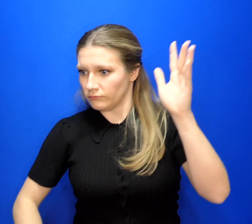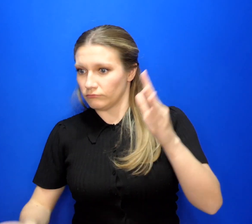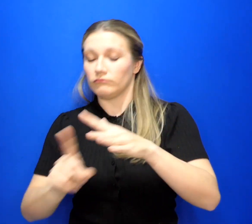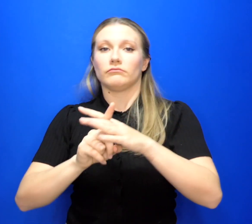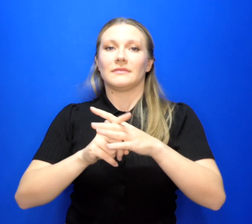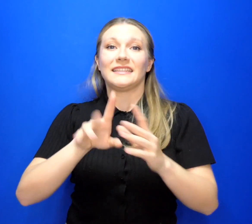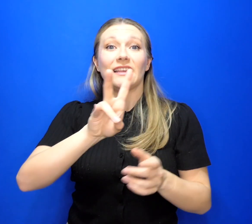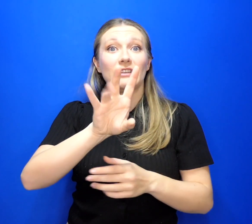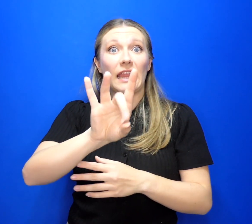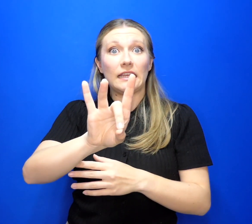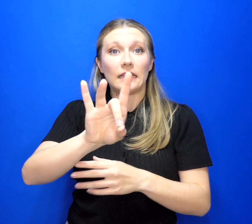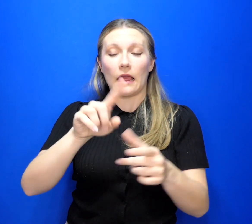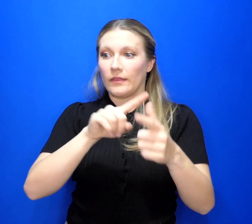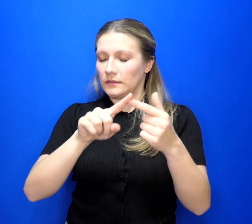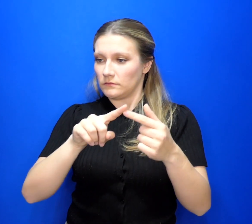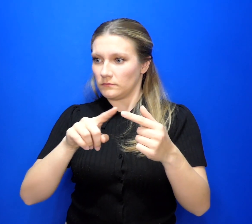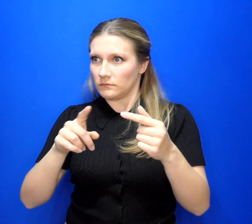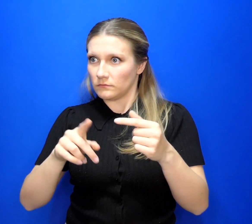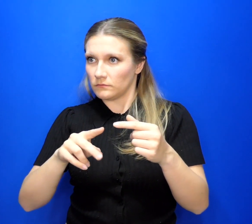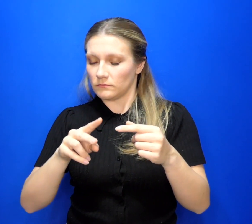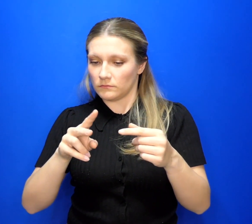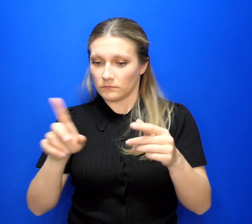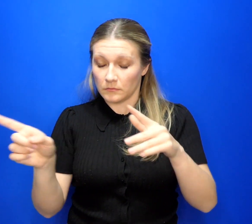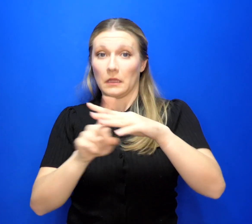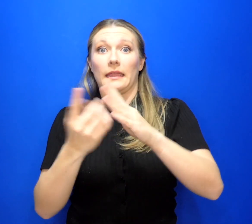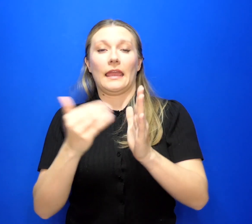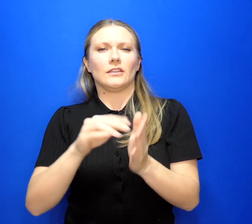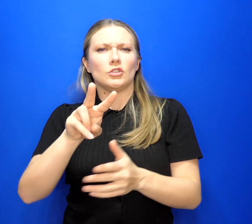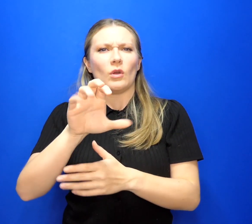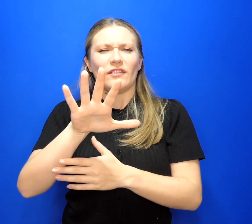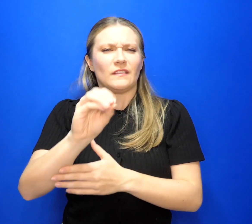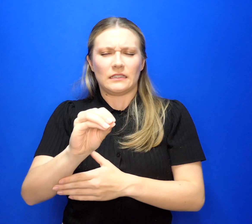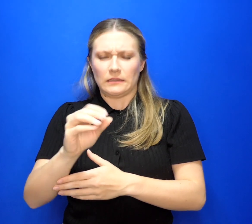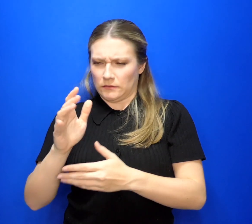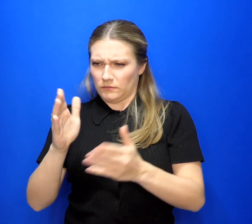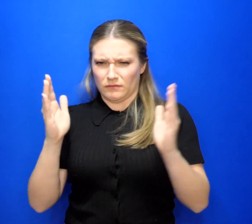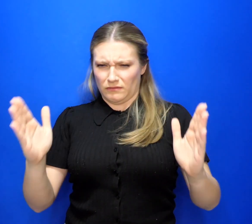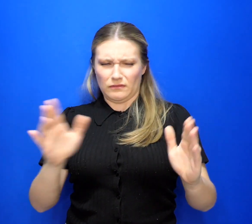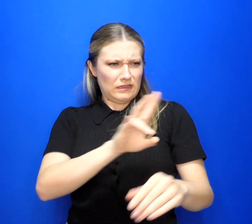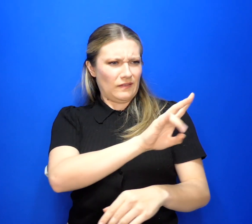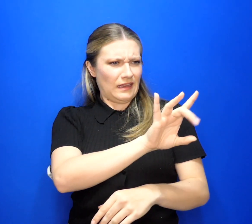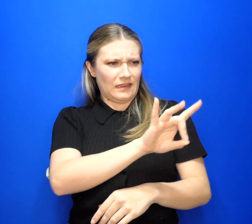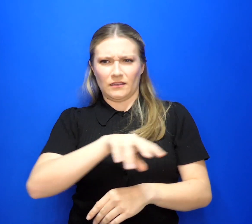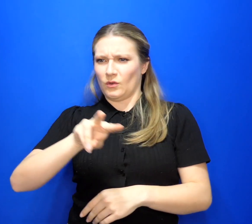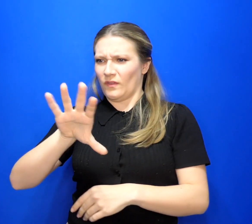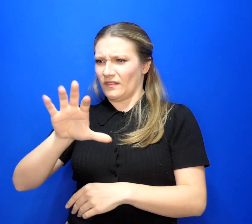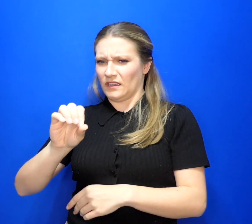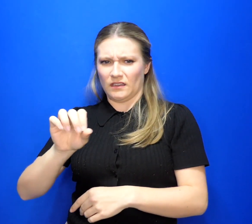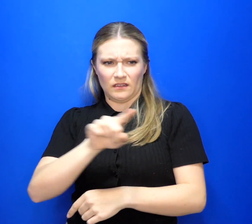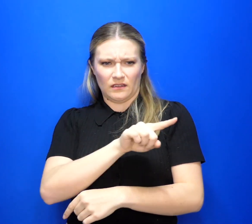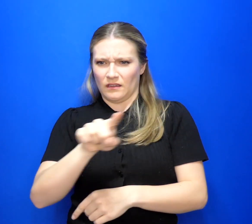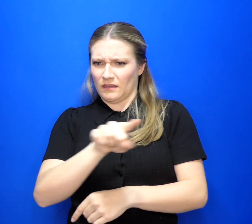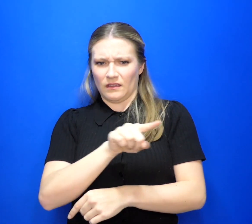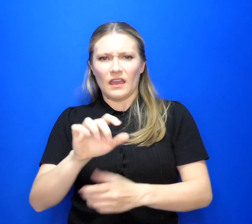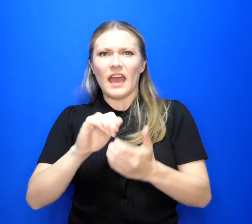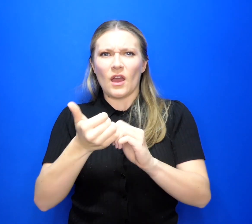78, and then the next time you look up, it's 250. And without context for how it got there, your brain struggles